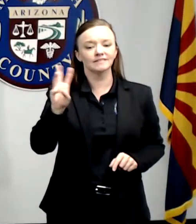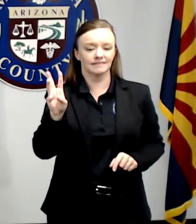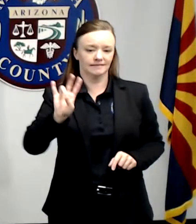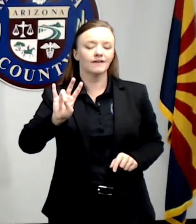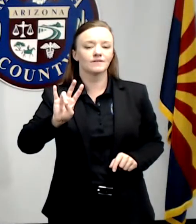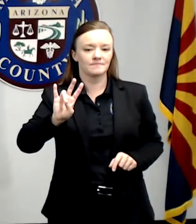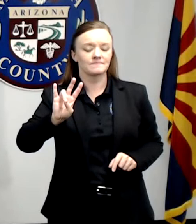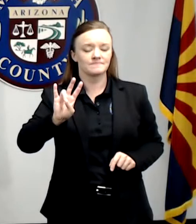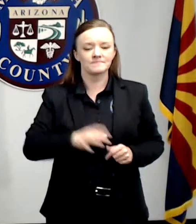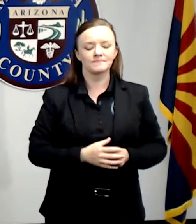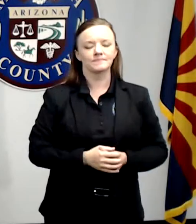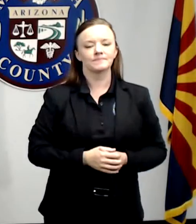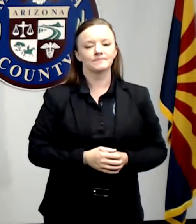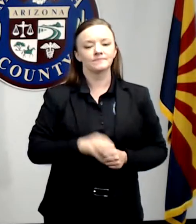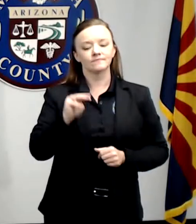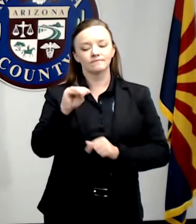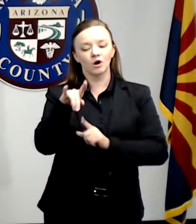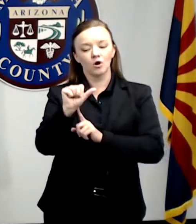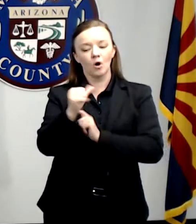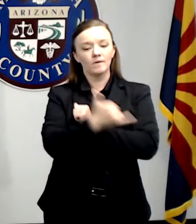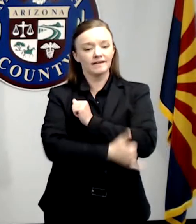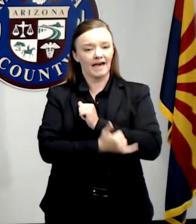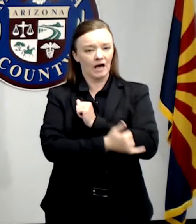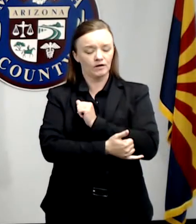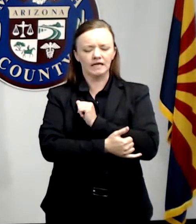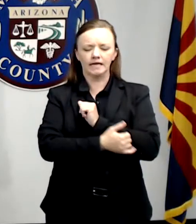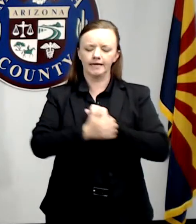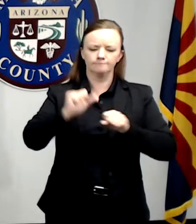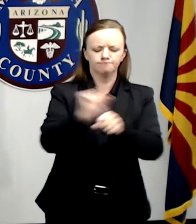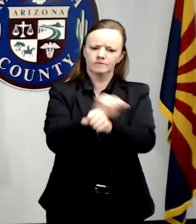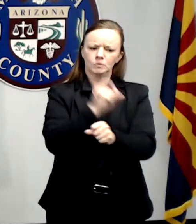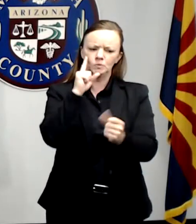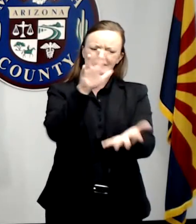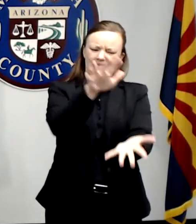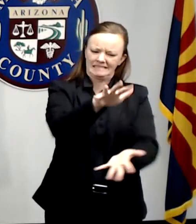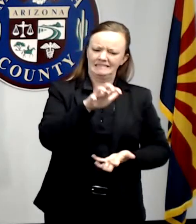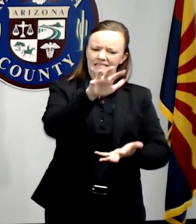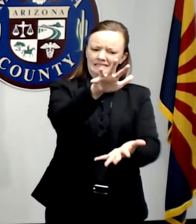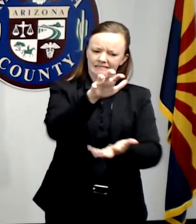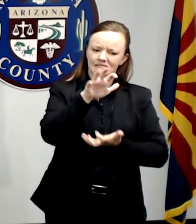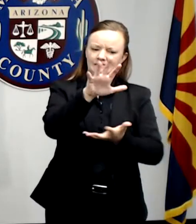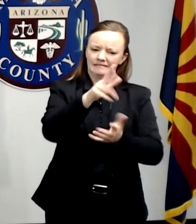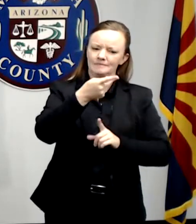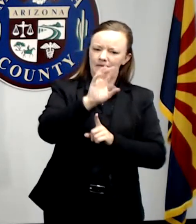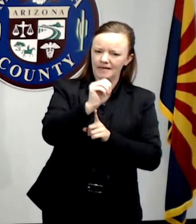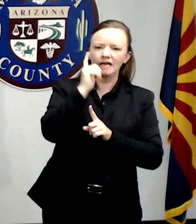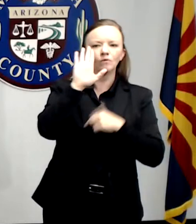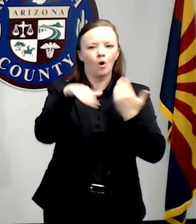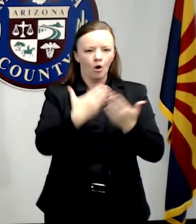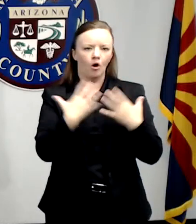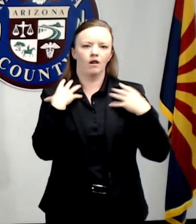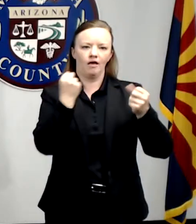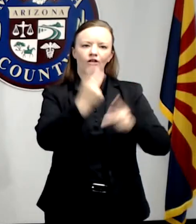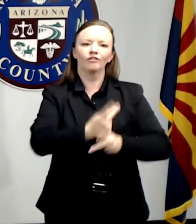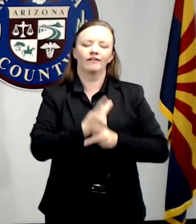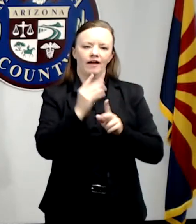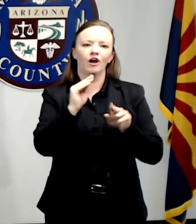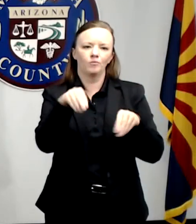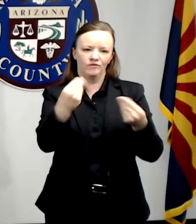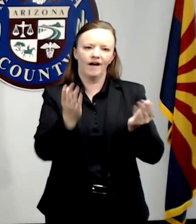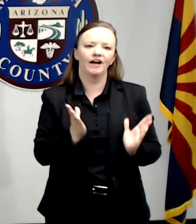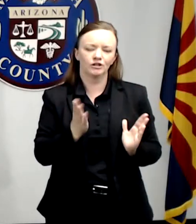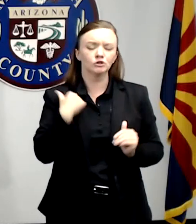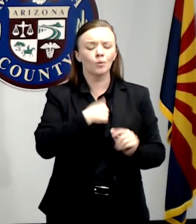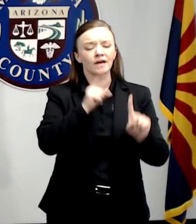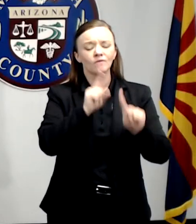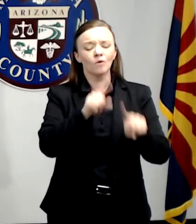602-66767. Maricopa County is putting maximum effort into acquiring PPE for all of our healthcare providers. We have ordered